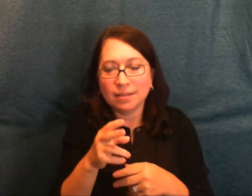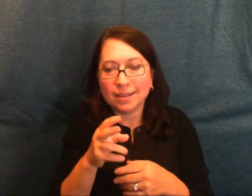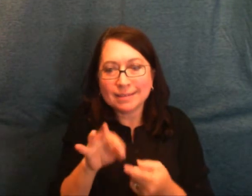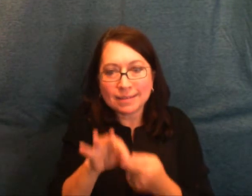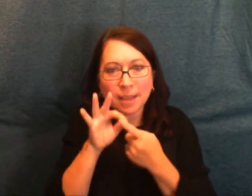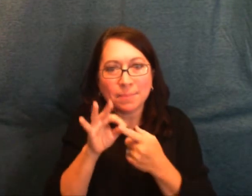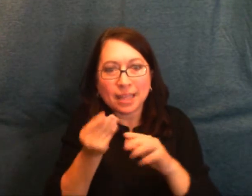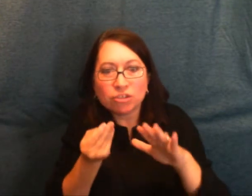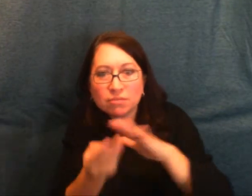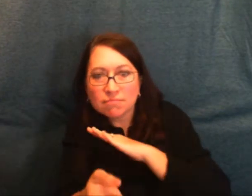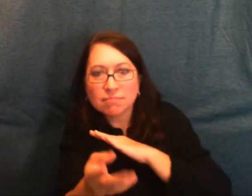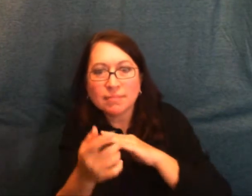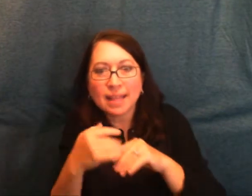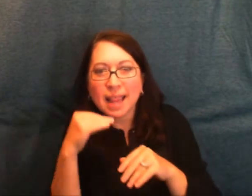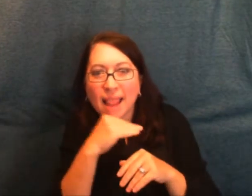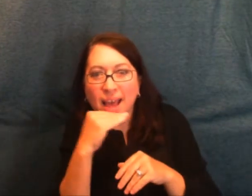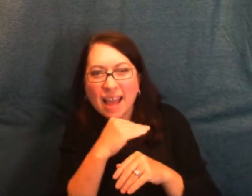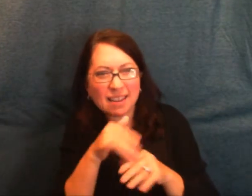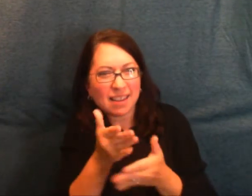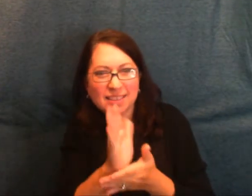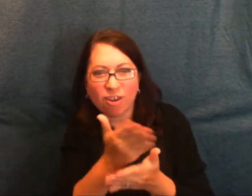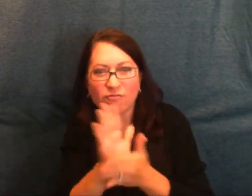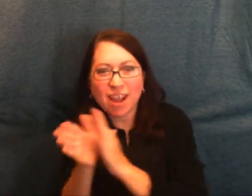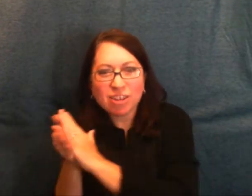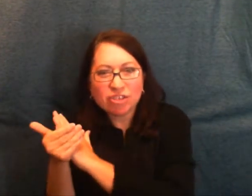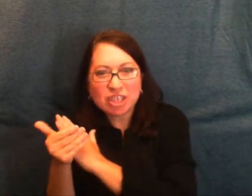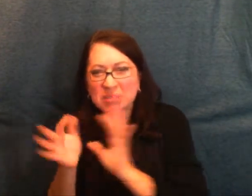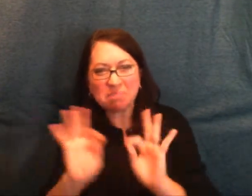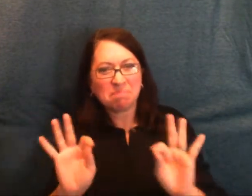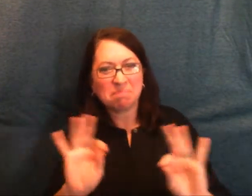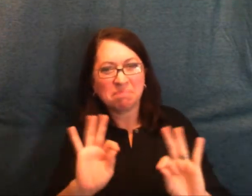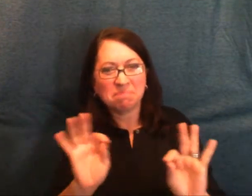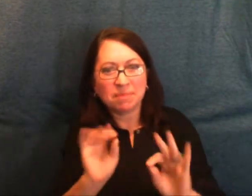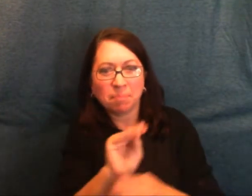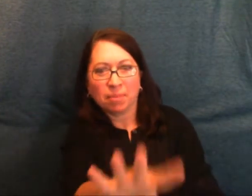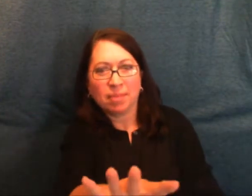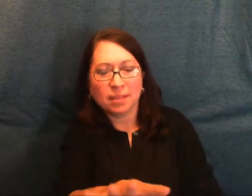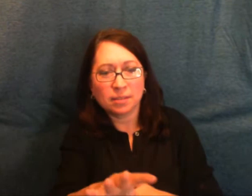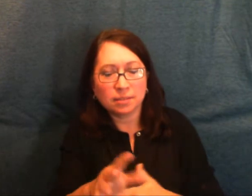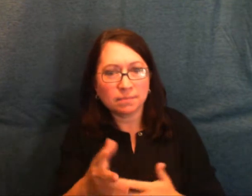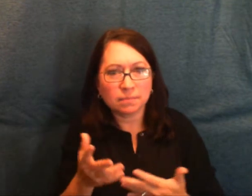early in life. That lying is okay. And there's no way you'll convince me otherwise of that.